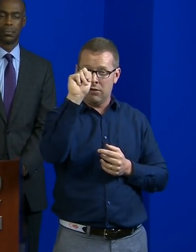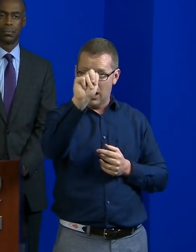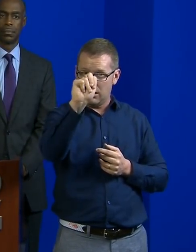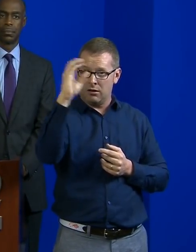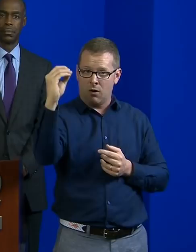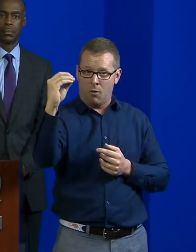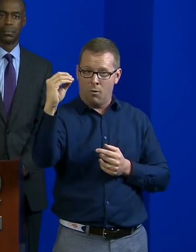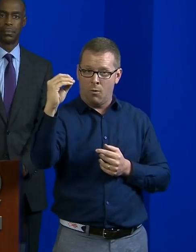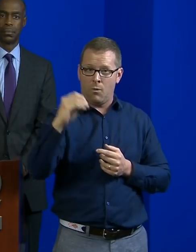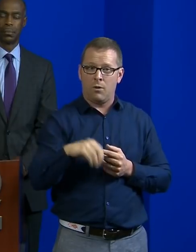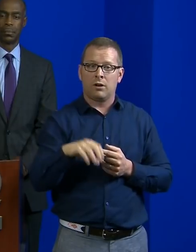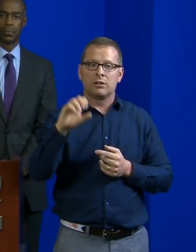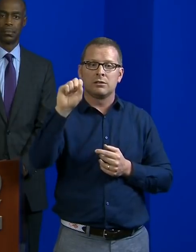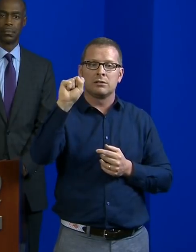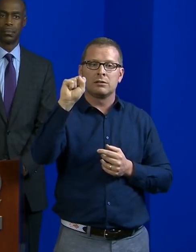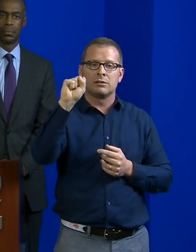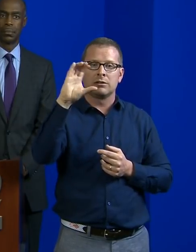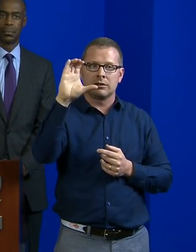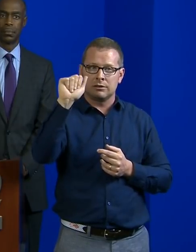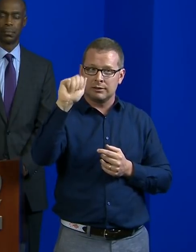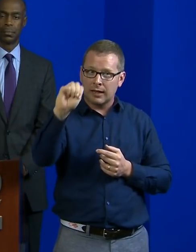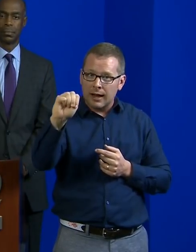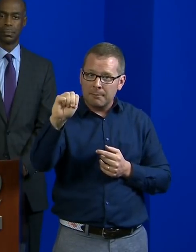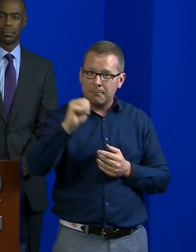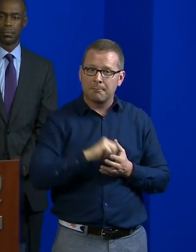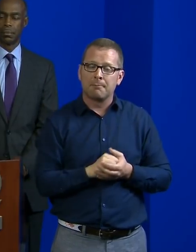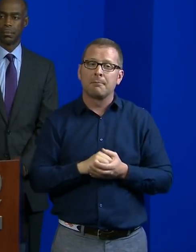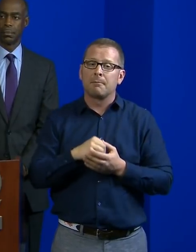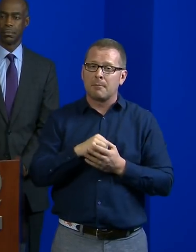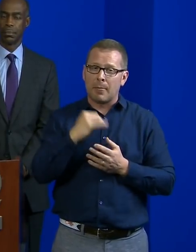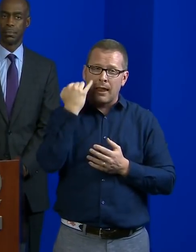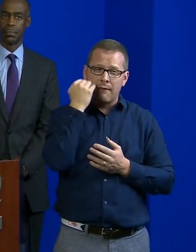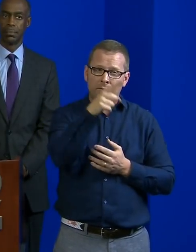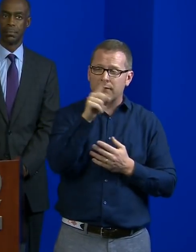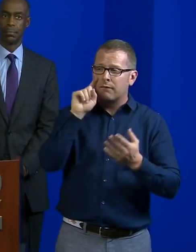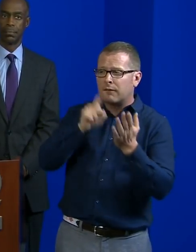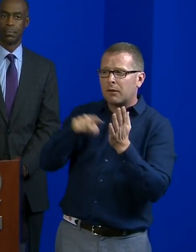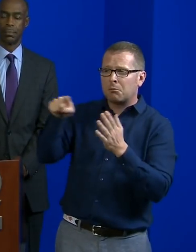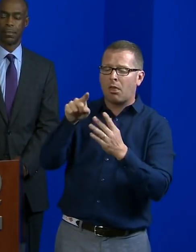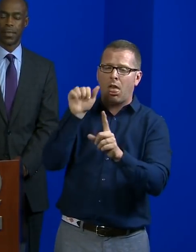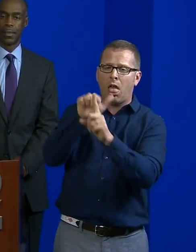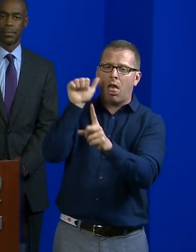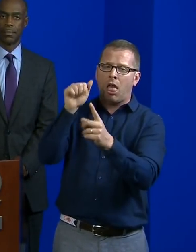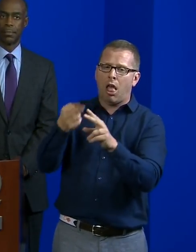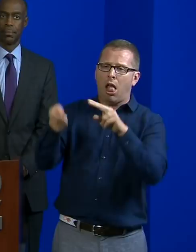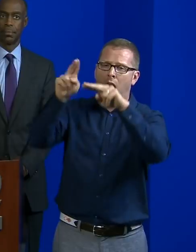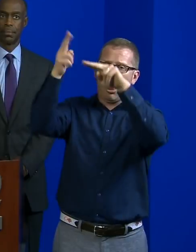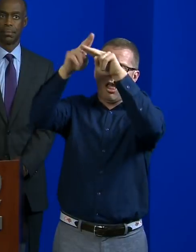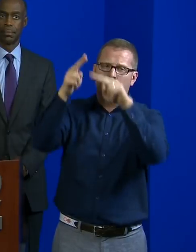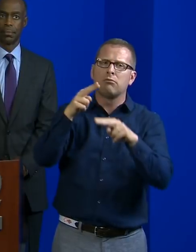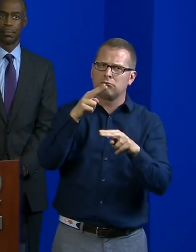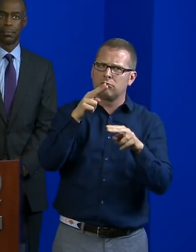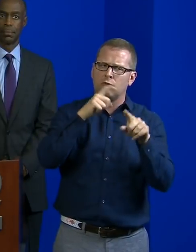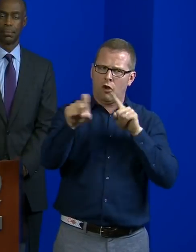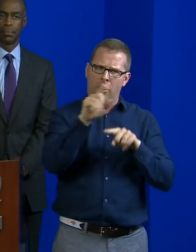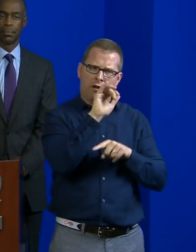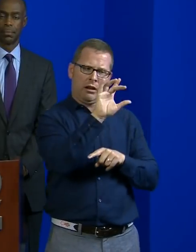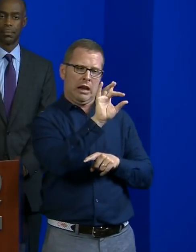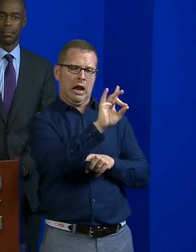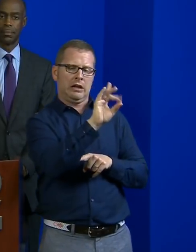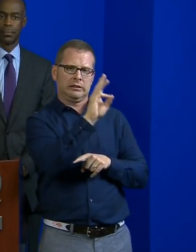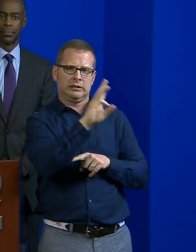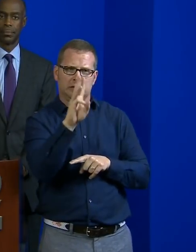866-9-NO-SCAM. And that'll go directly to the Attorney General of Florida, and she will prosecute these violations. They're